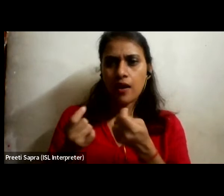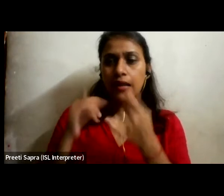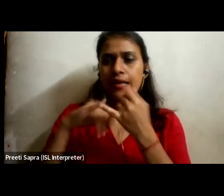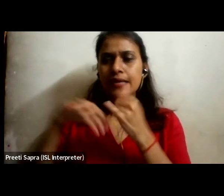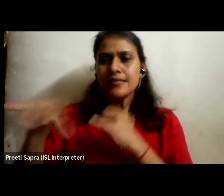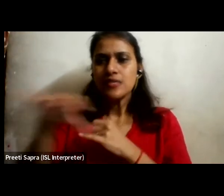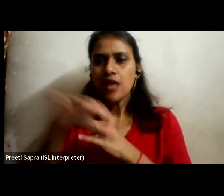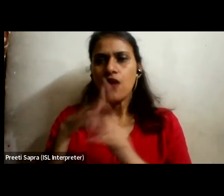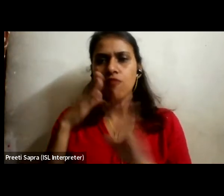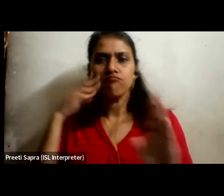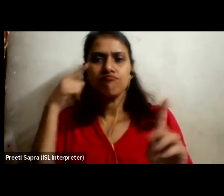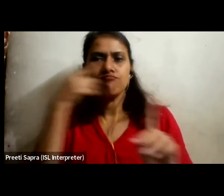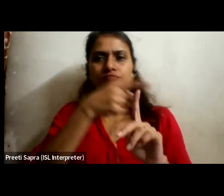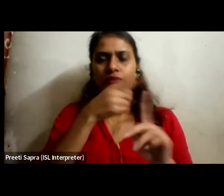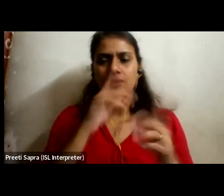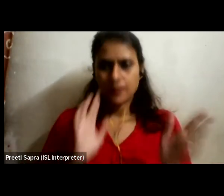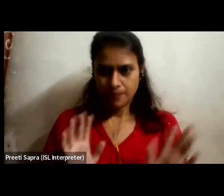it,